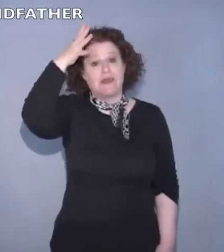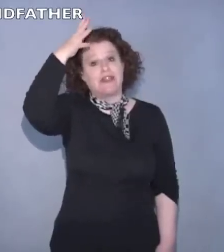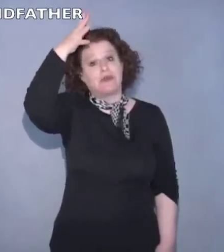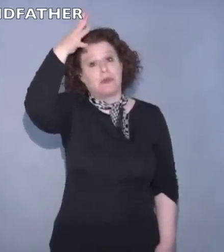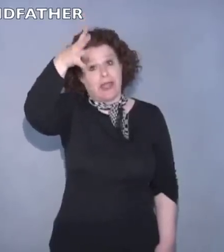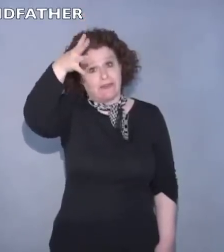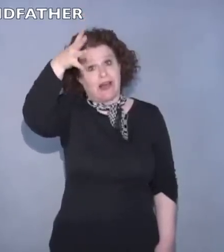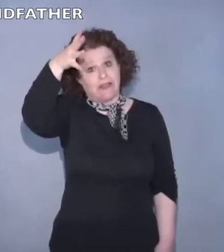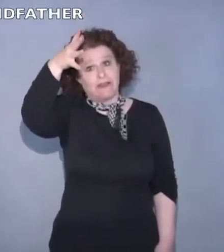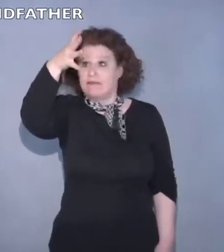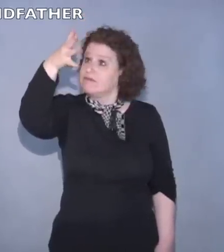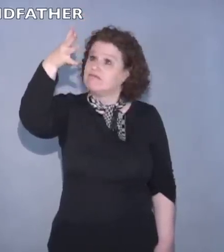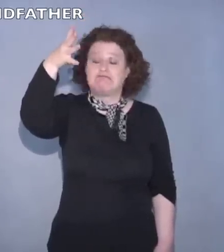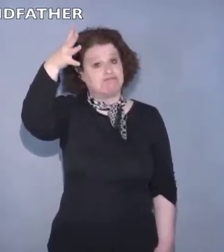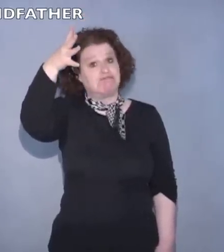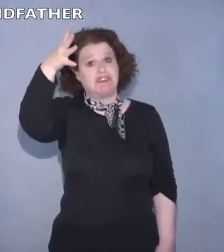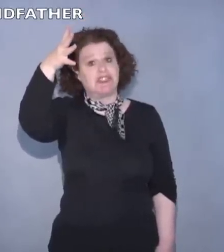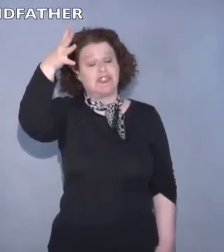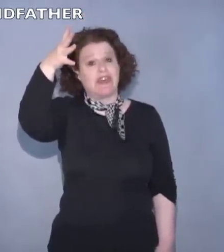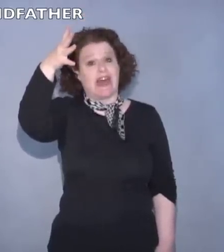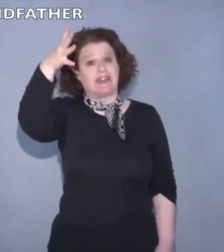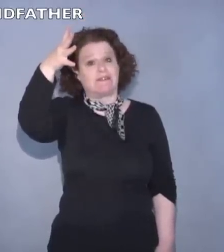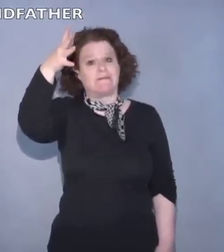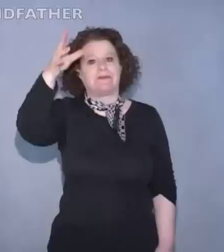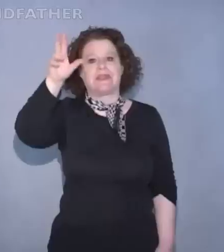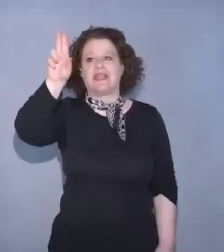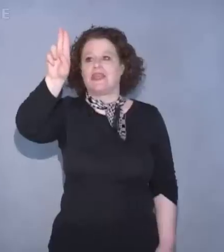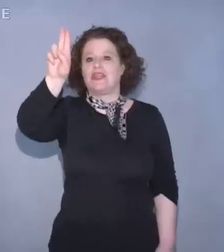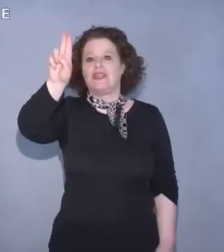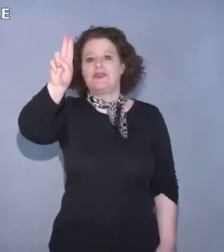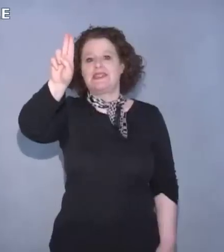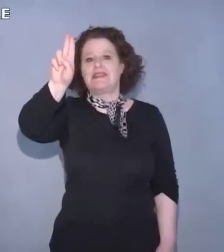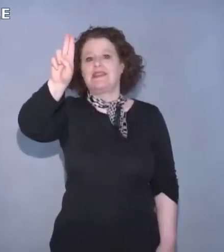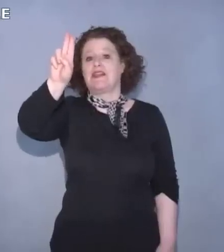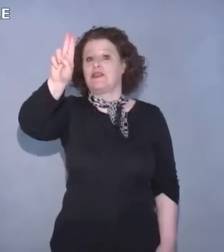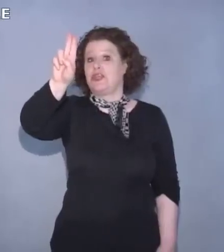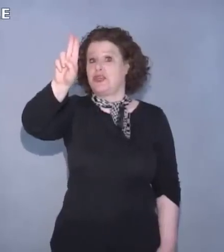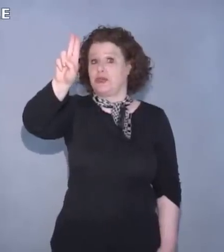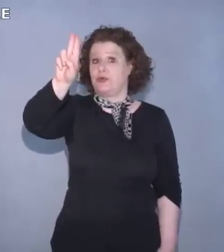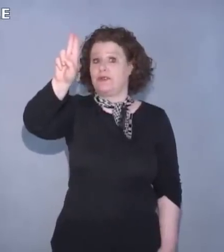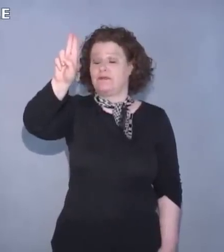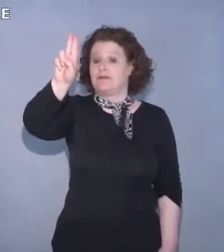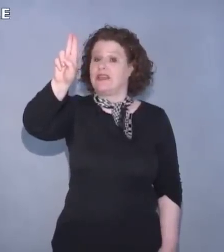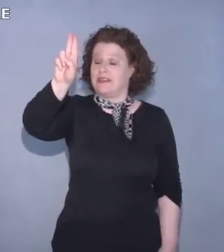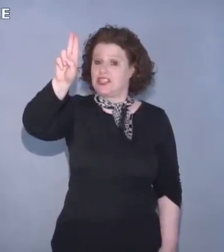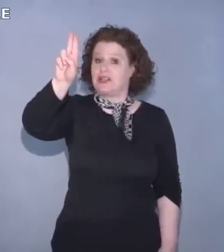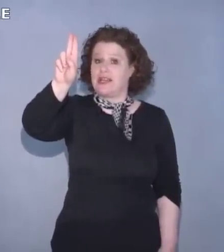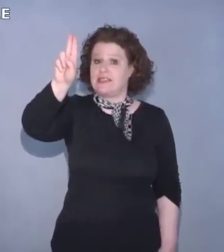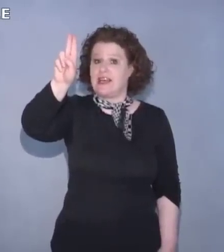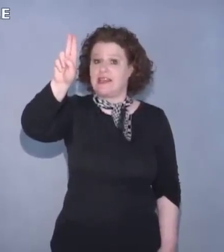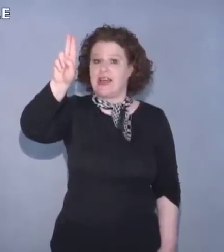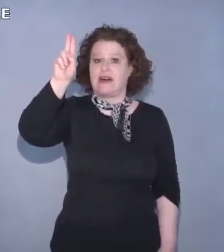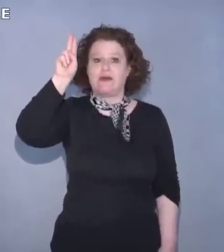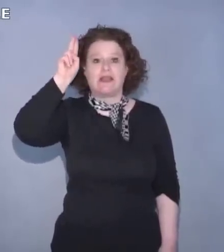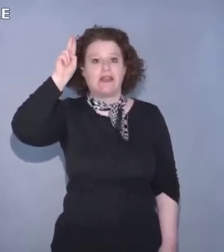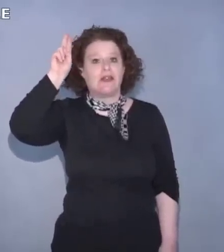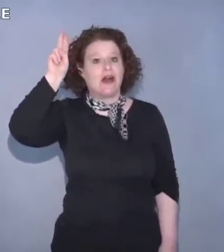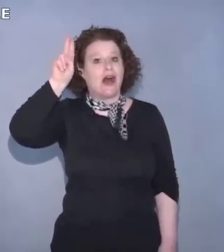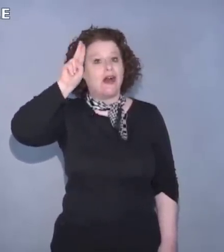make grandfather. You just do that. Using the letter U, an initialized sign now,